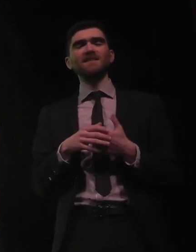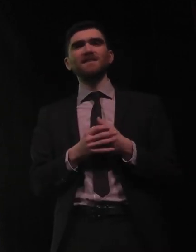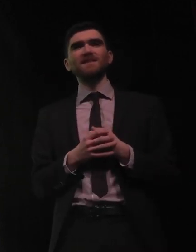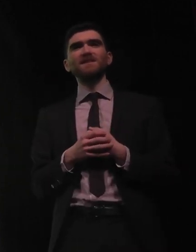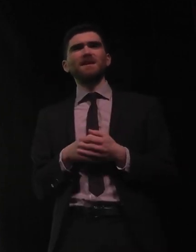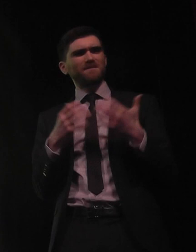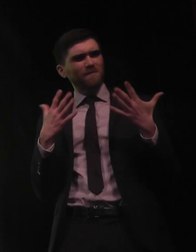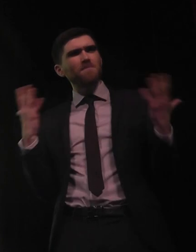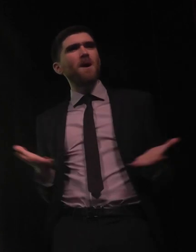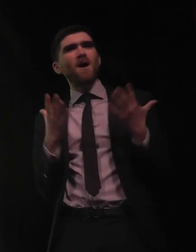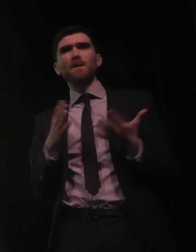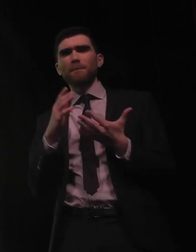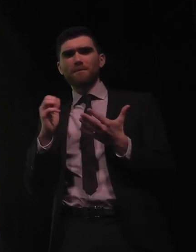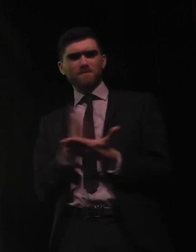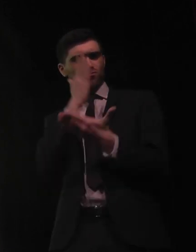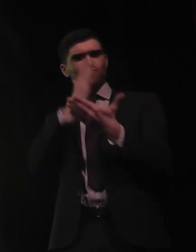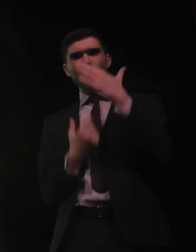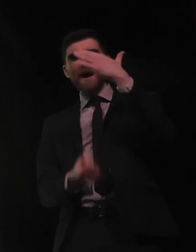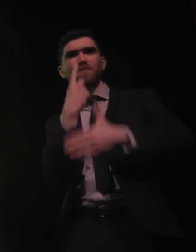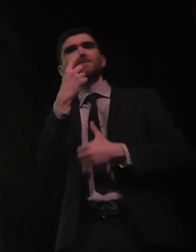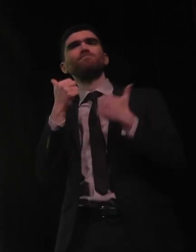Let's make it happen.